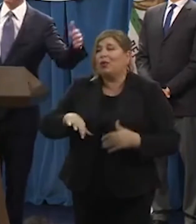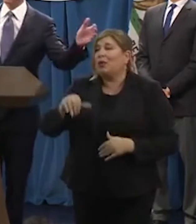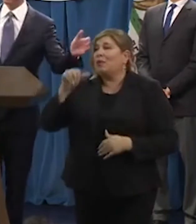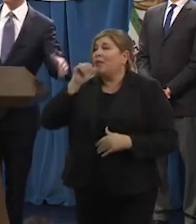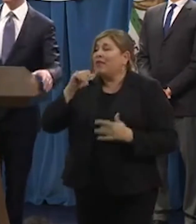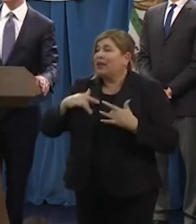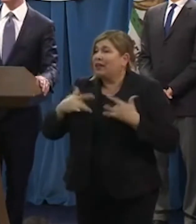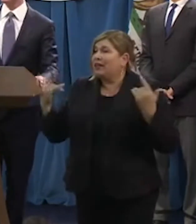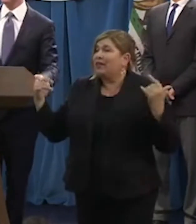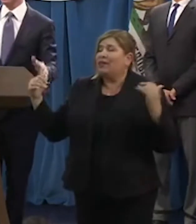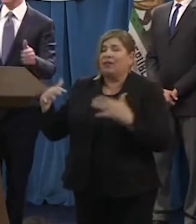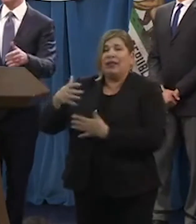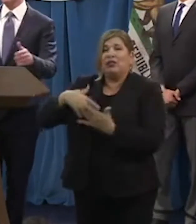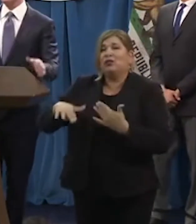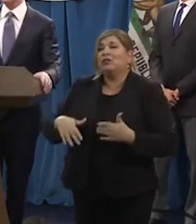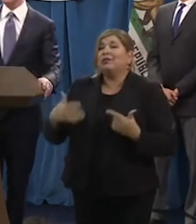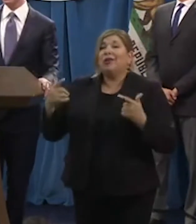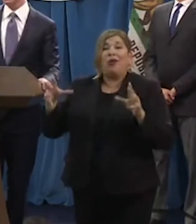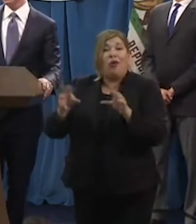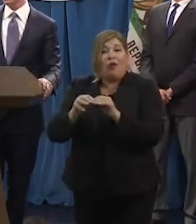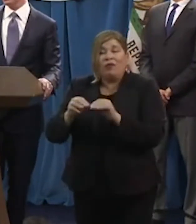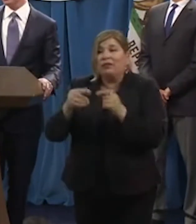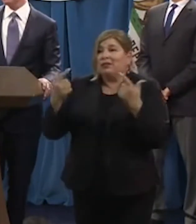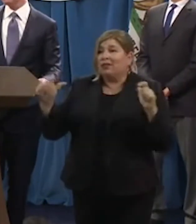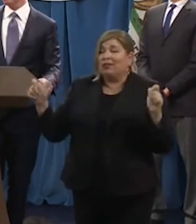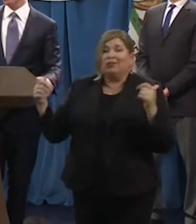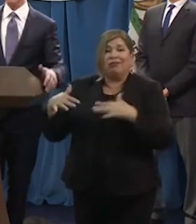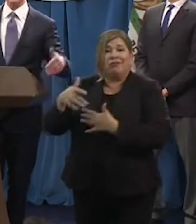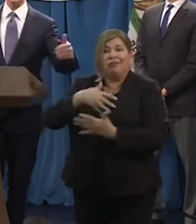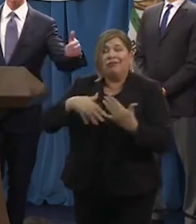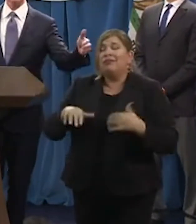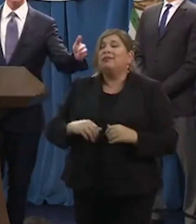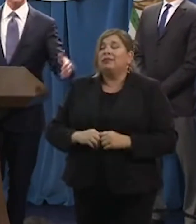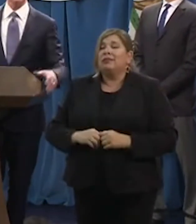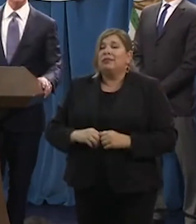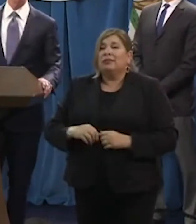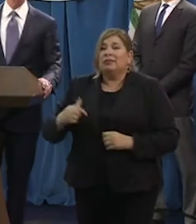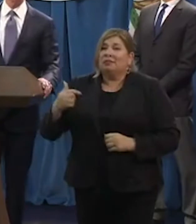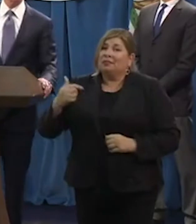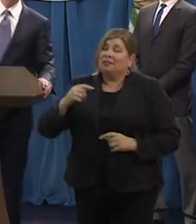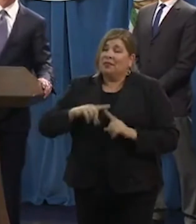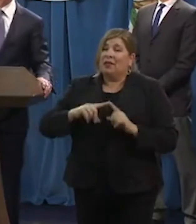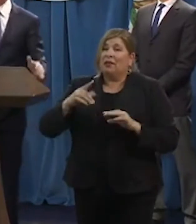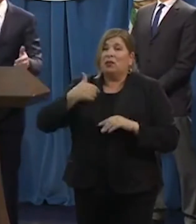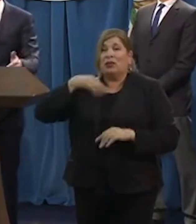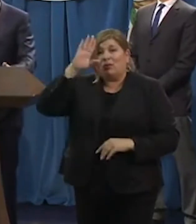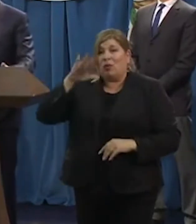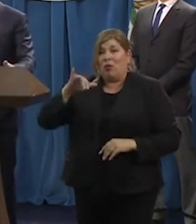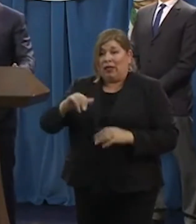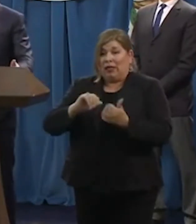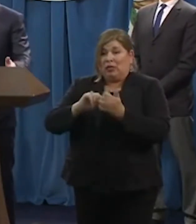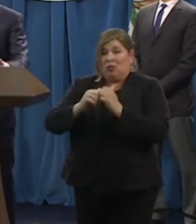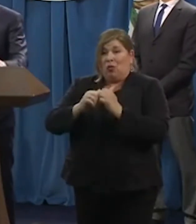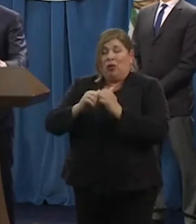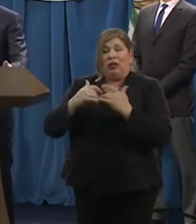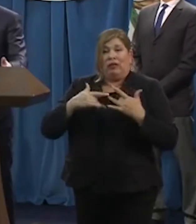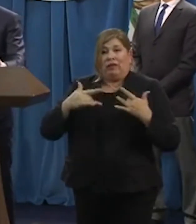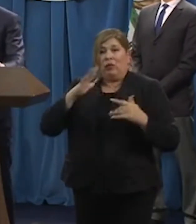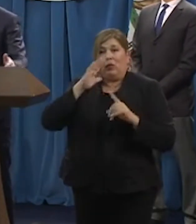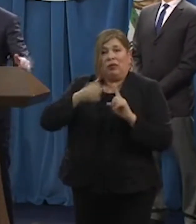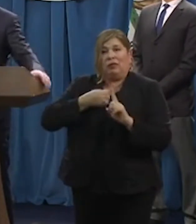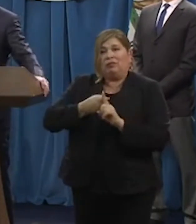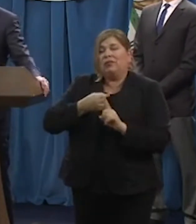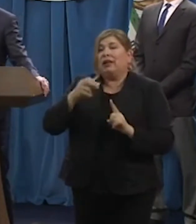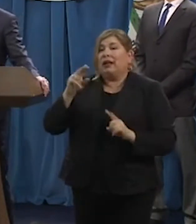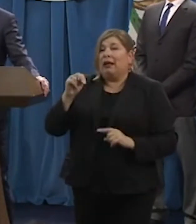functions, large conferences and the like, but clearly sporting events that would impact not just the NBA with their